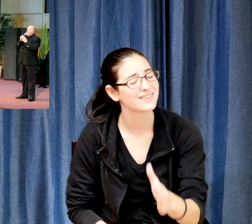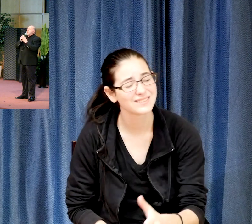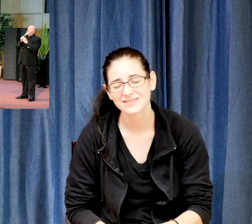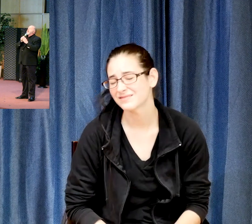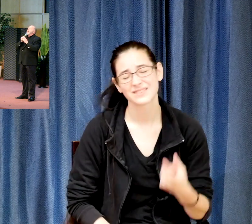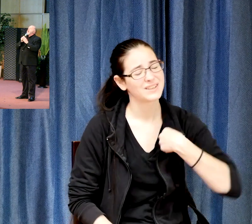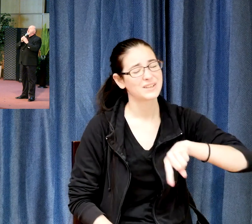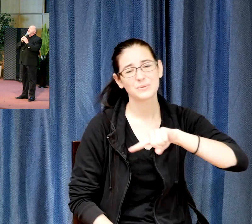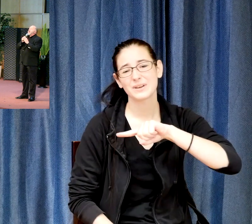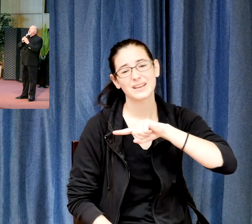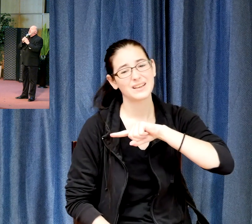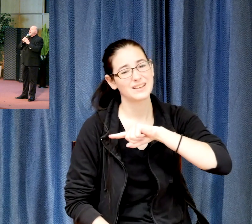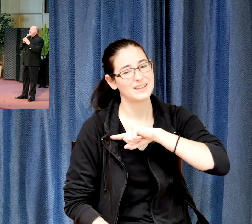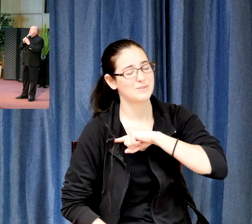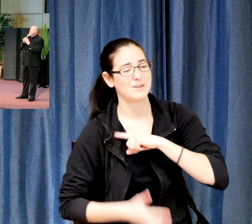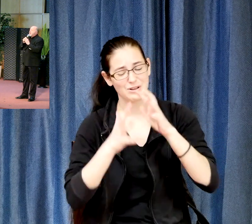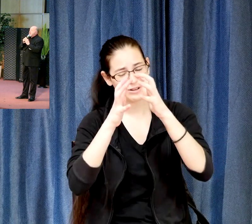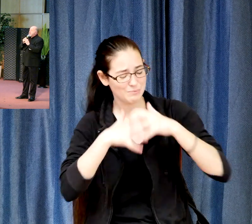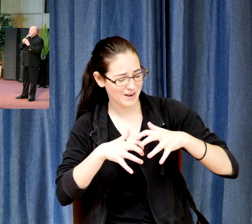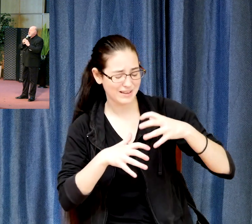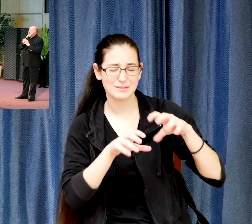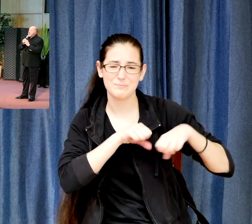never. We will